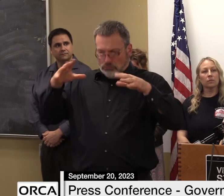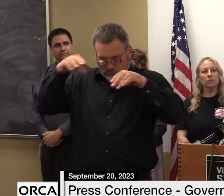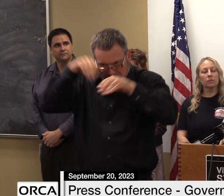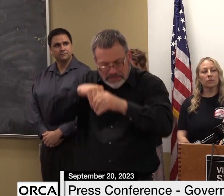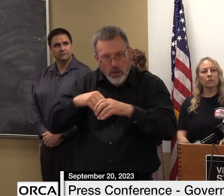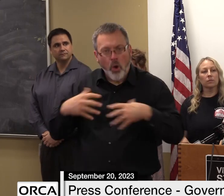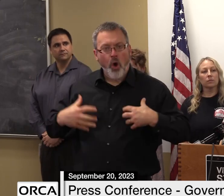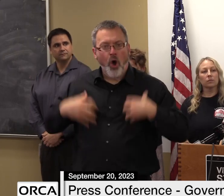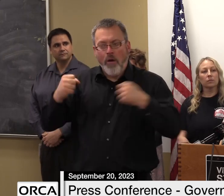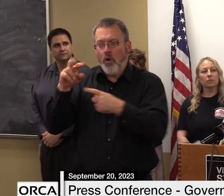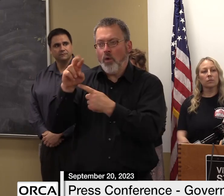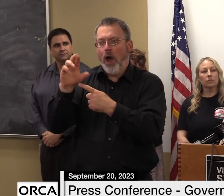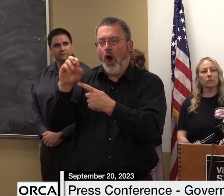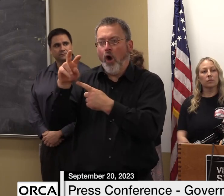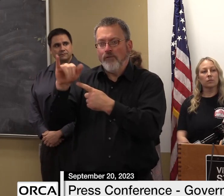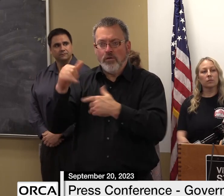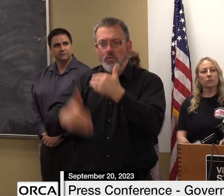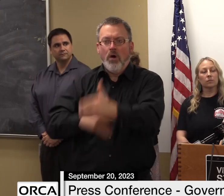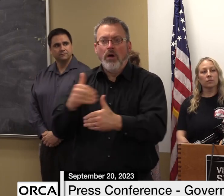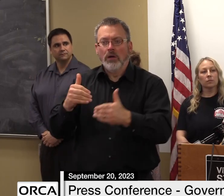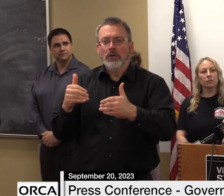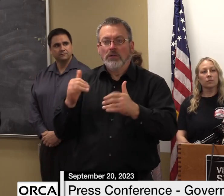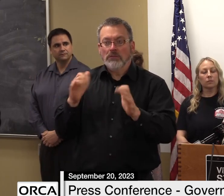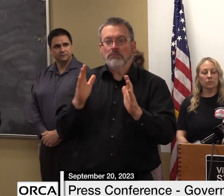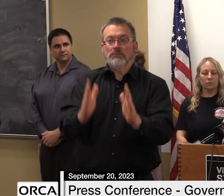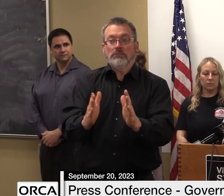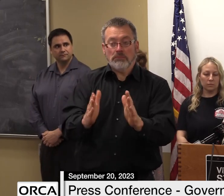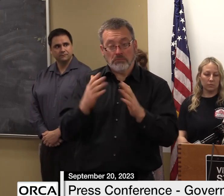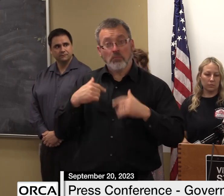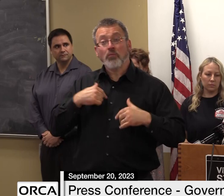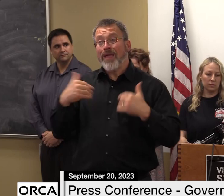And we still have 4 disaster recovery centers open.